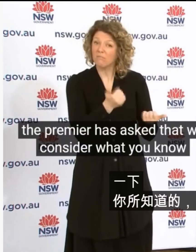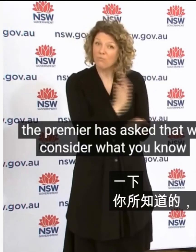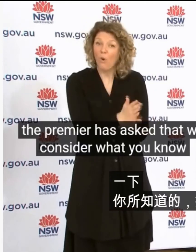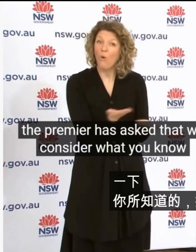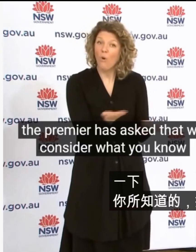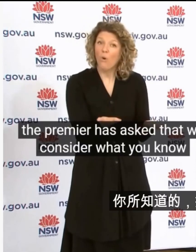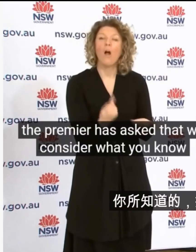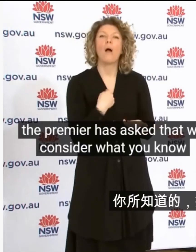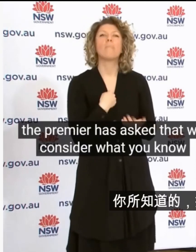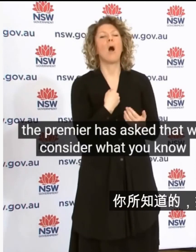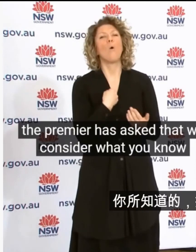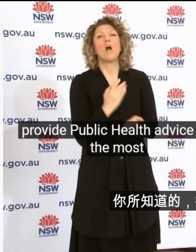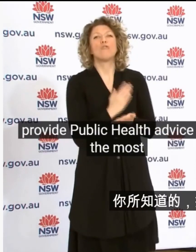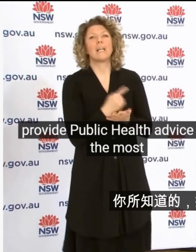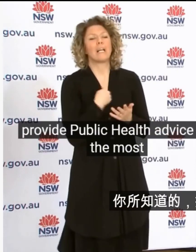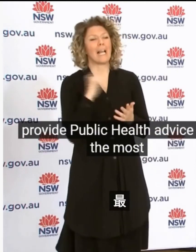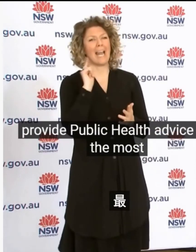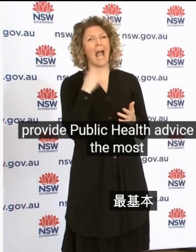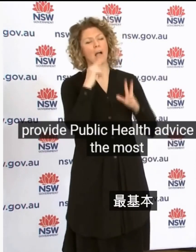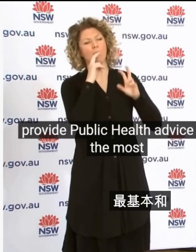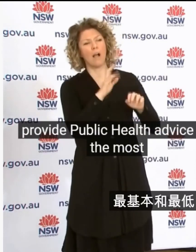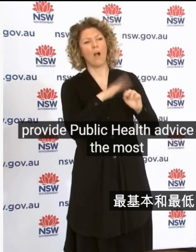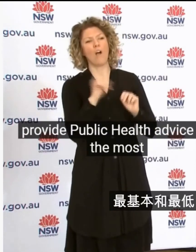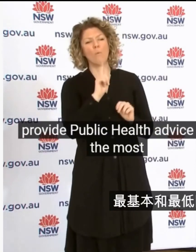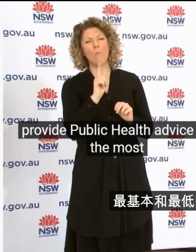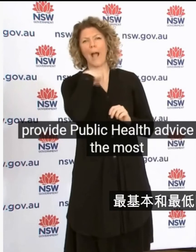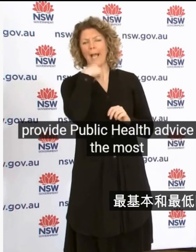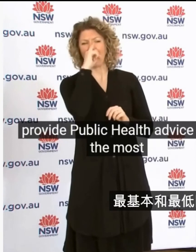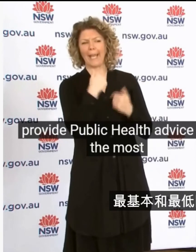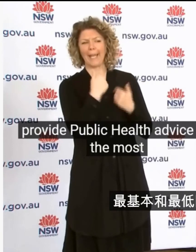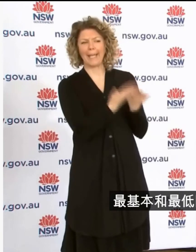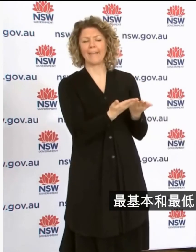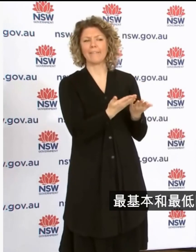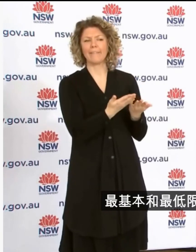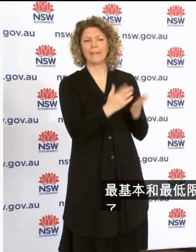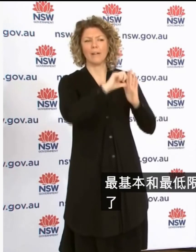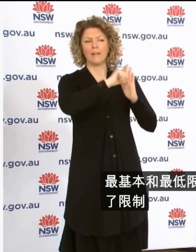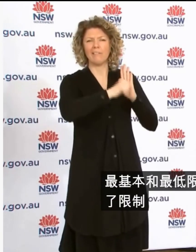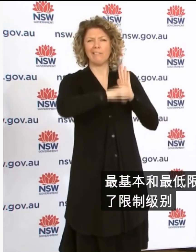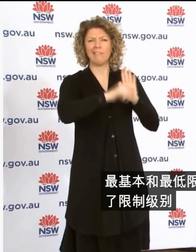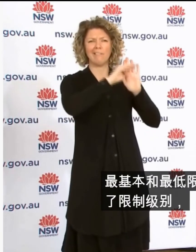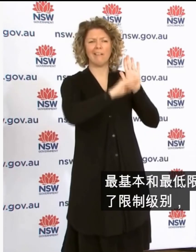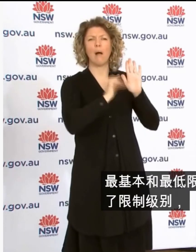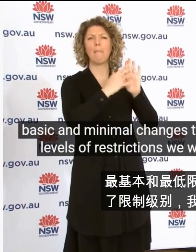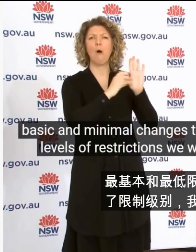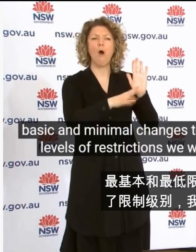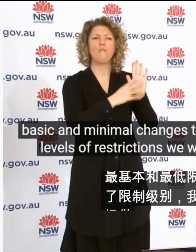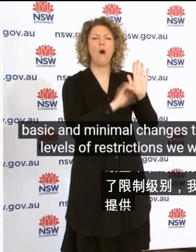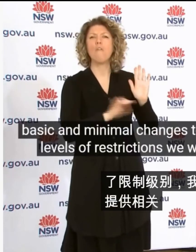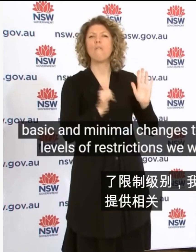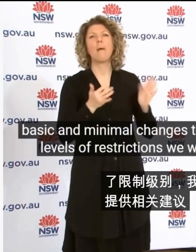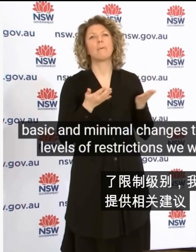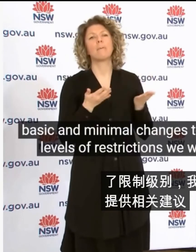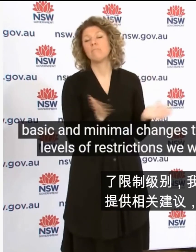provide public health advice on the most very basic and minimal changes to the levels of restrictions. We